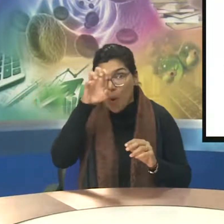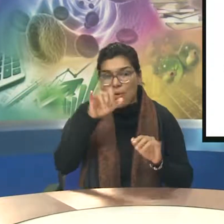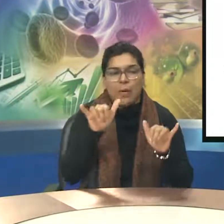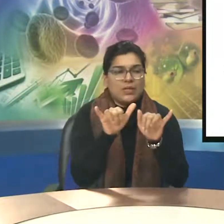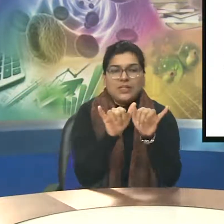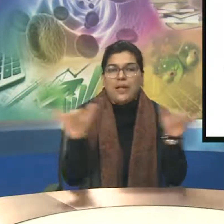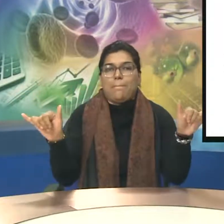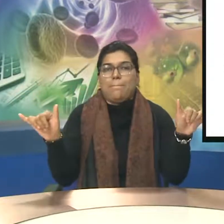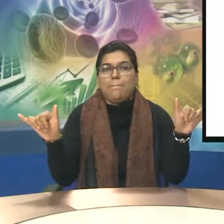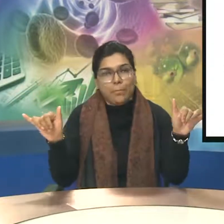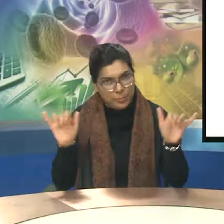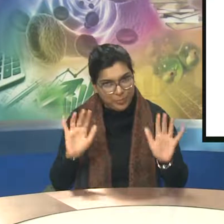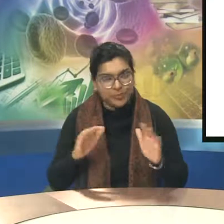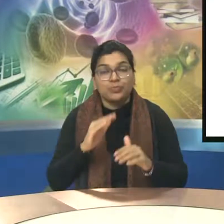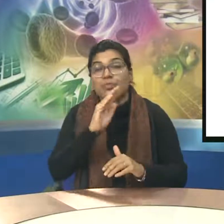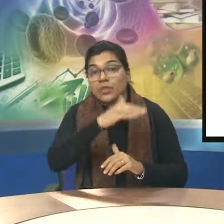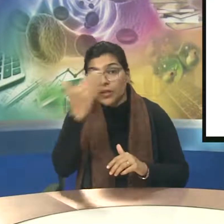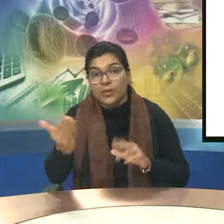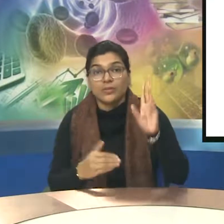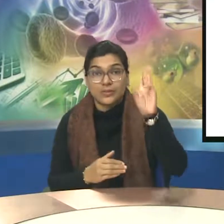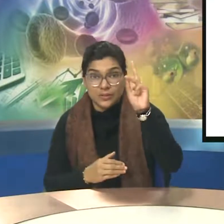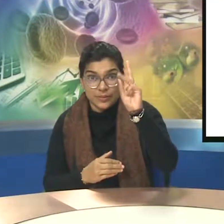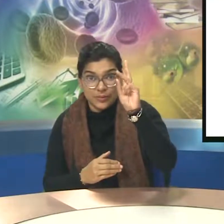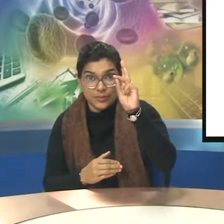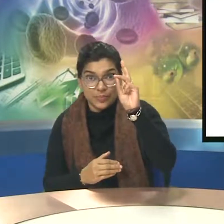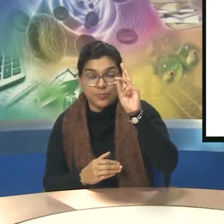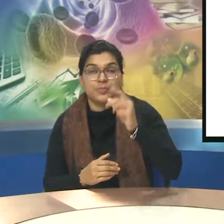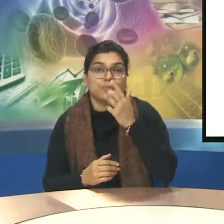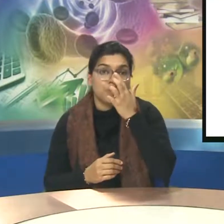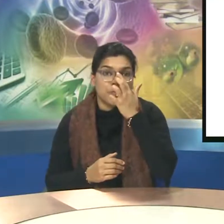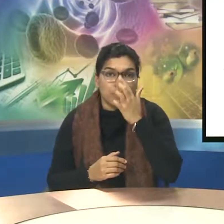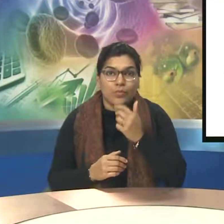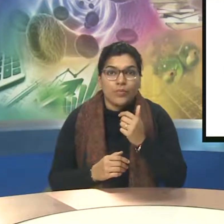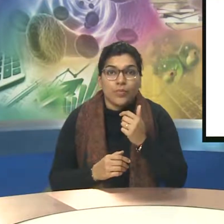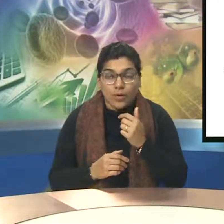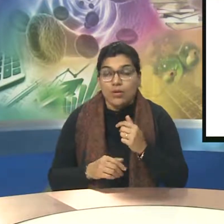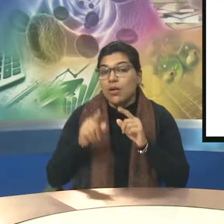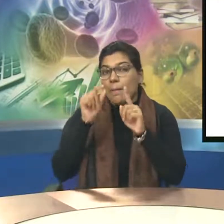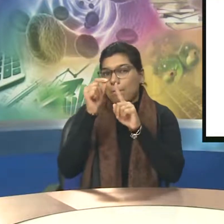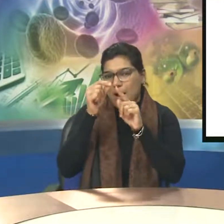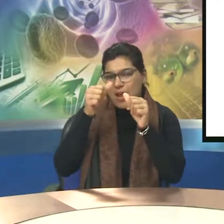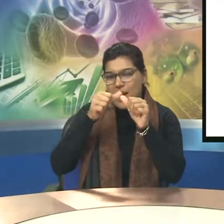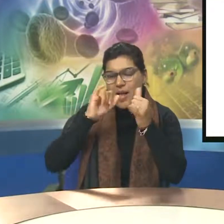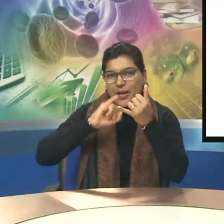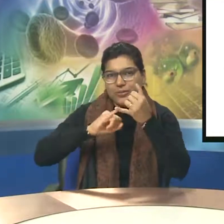thing whatever has written in the previous time.